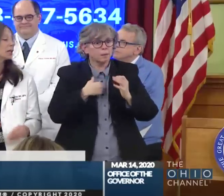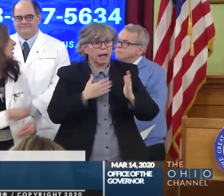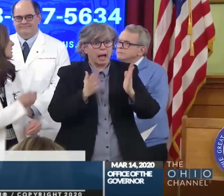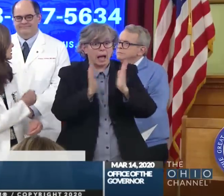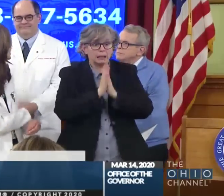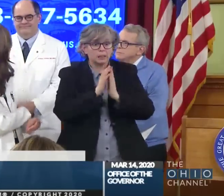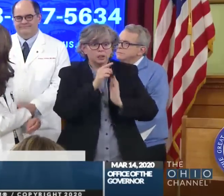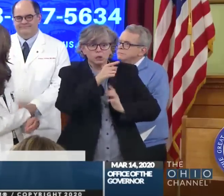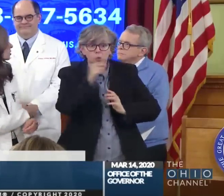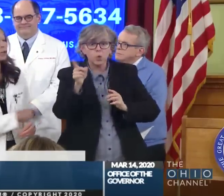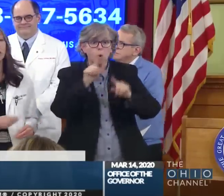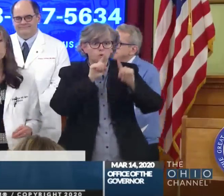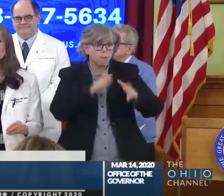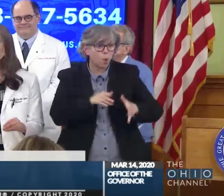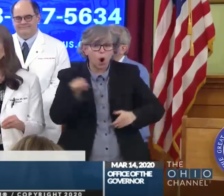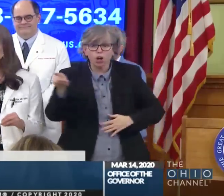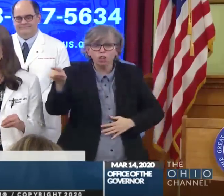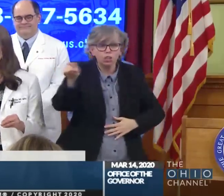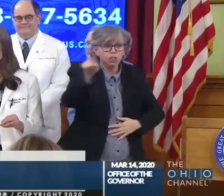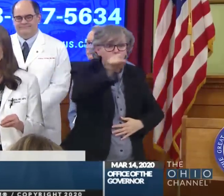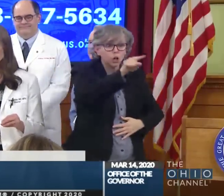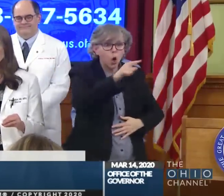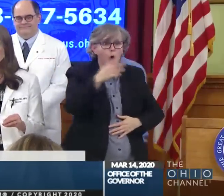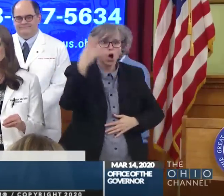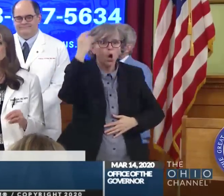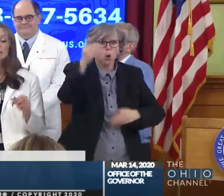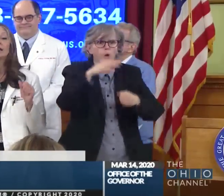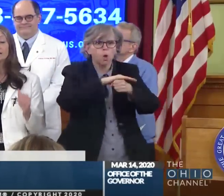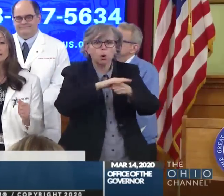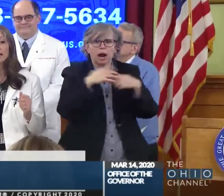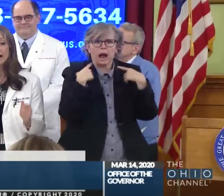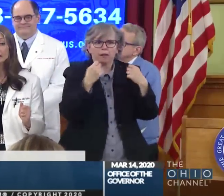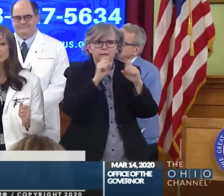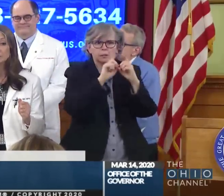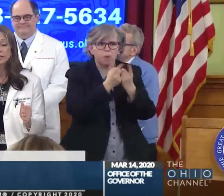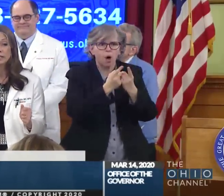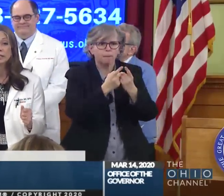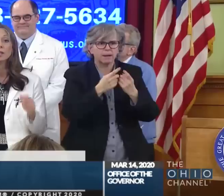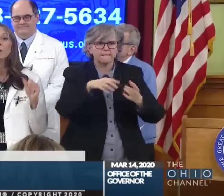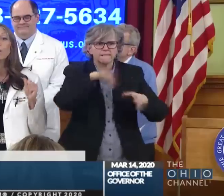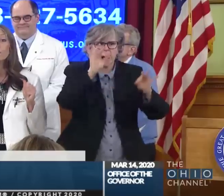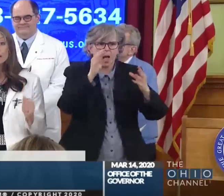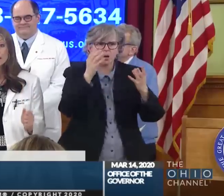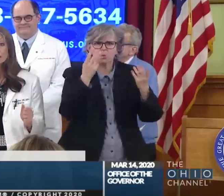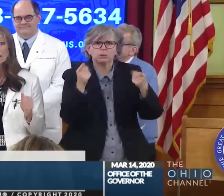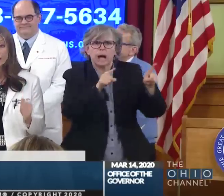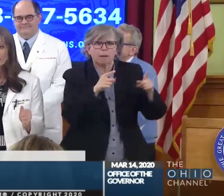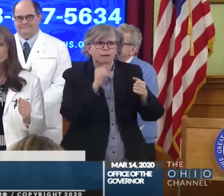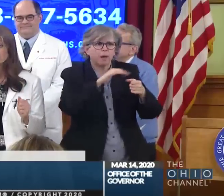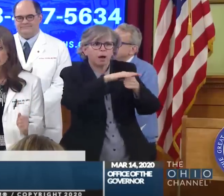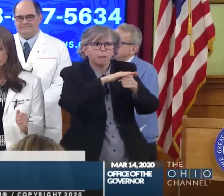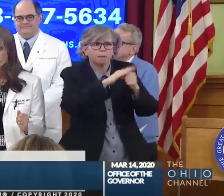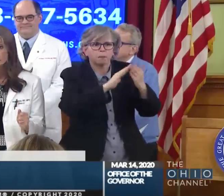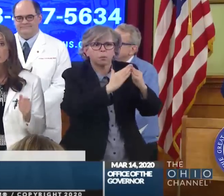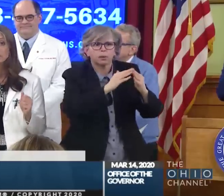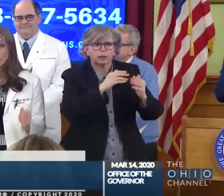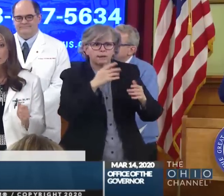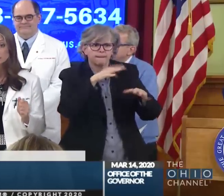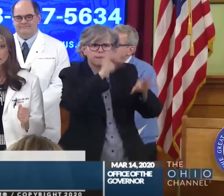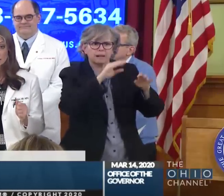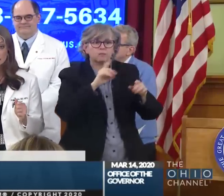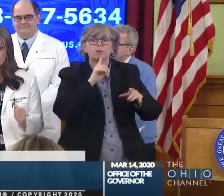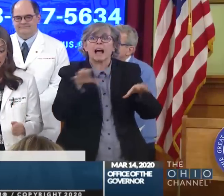going on. Listen to Dr. Thomas and what is going on in communities. These actions we're taking will make a difference, but